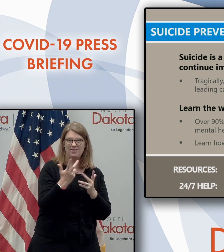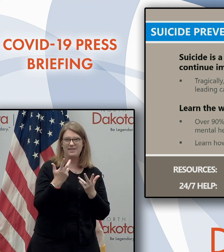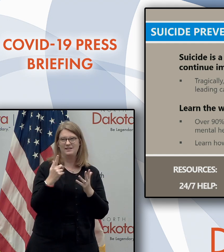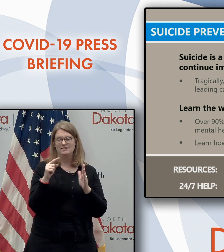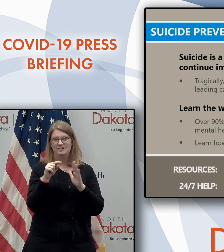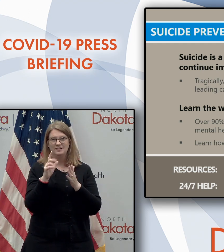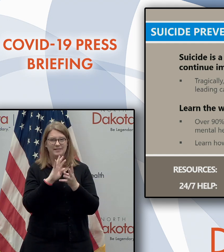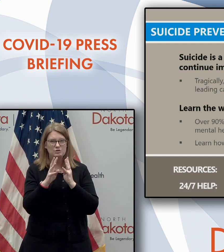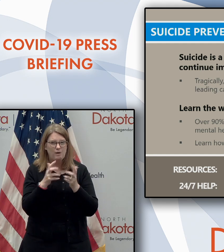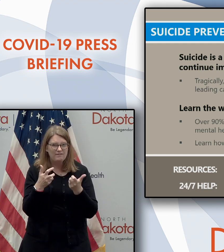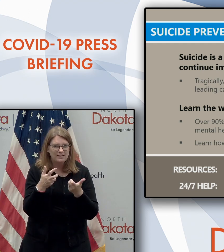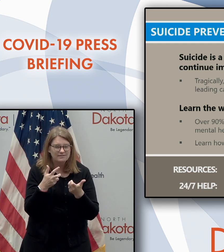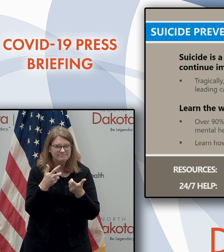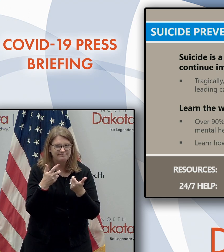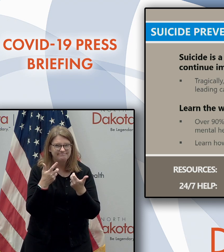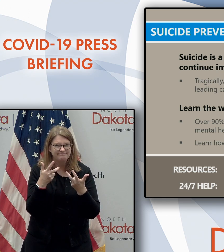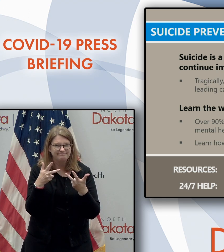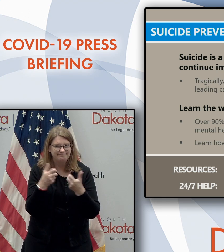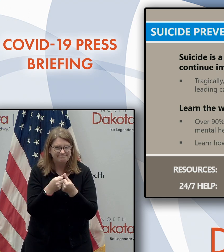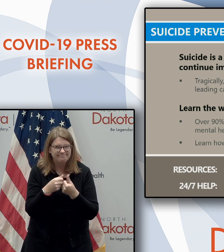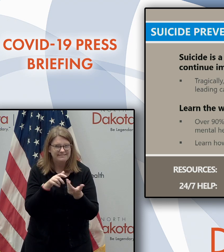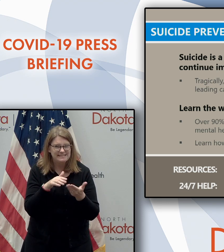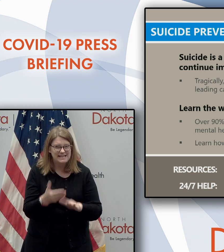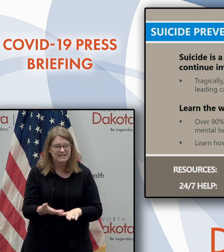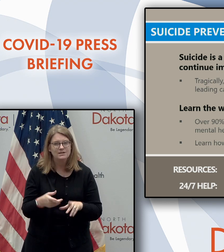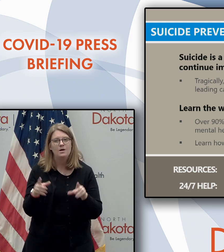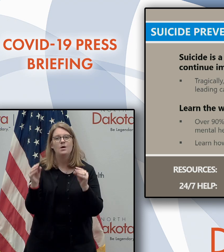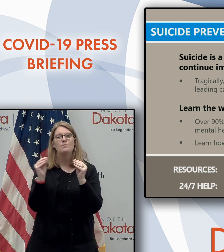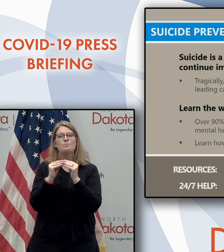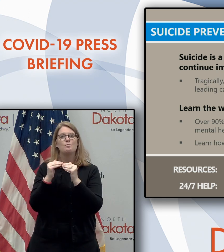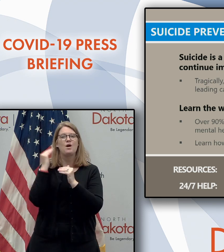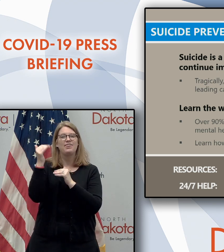overdose deaths in North Dakota, and there was a reported